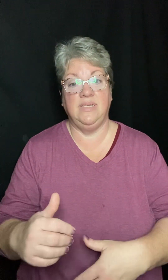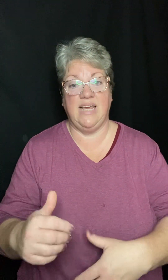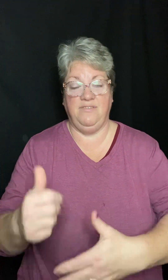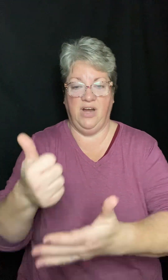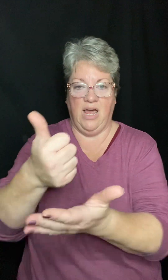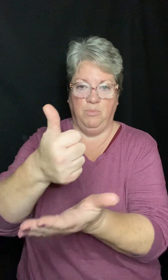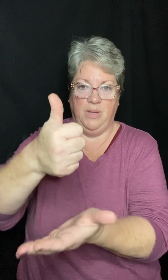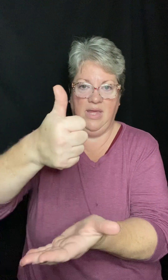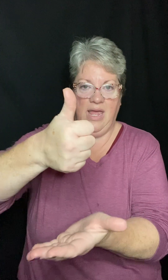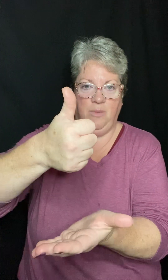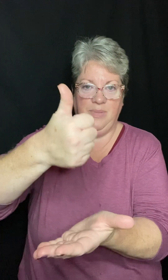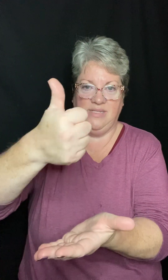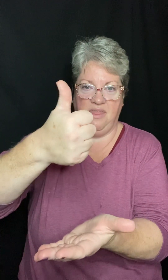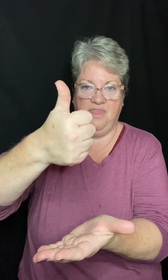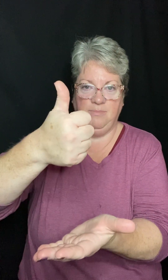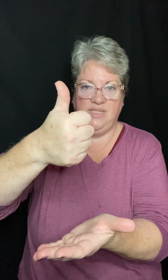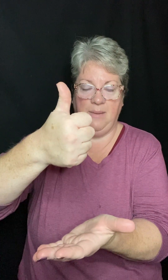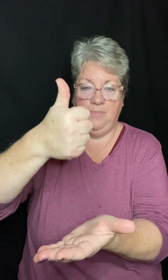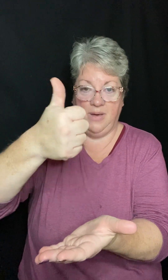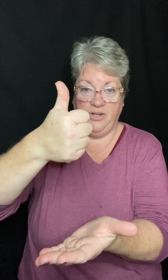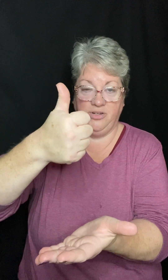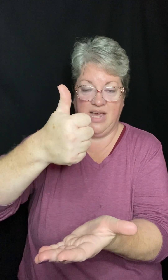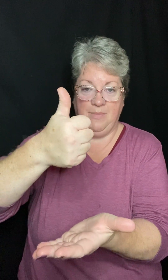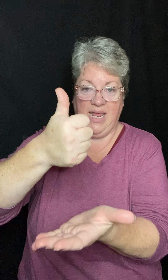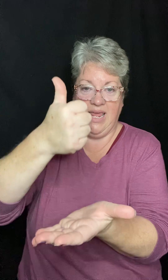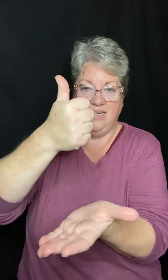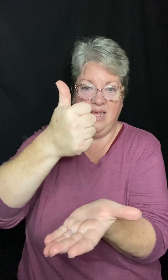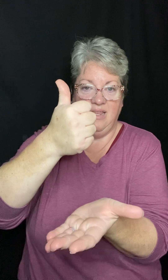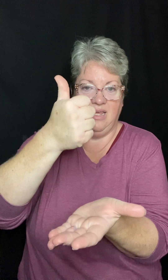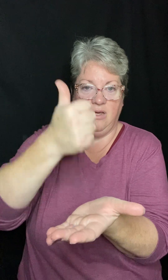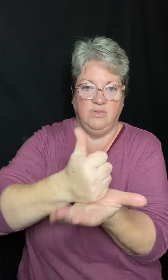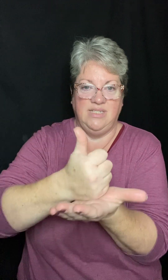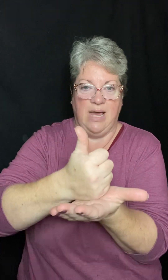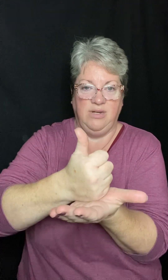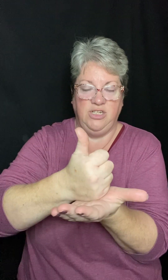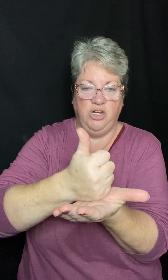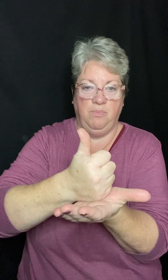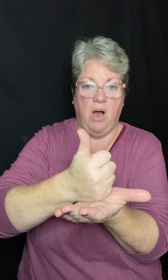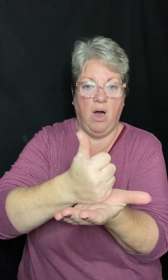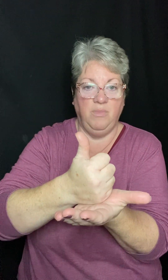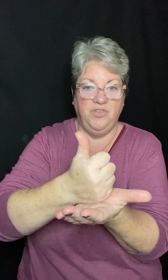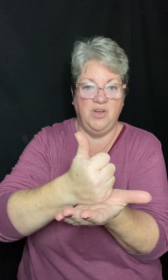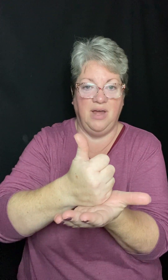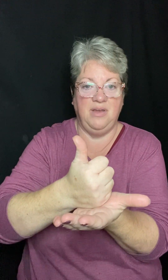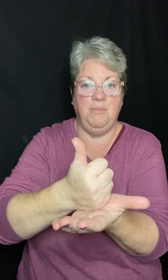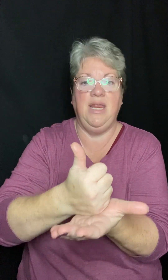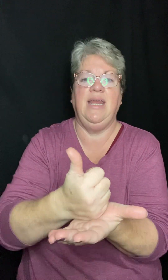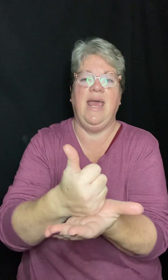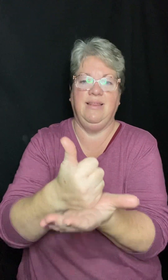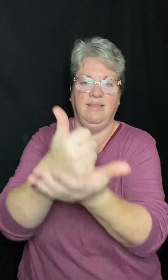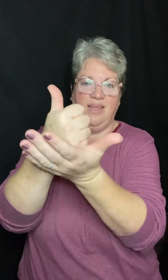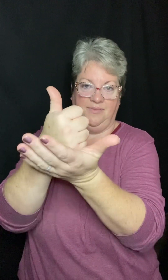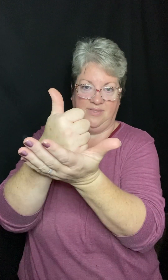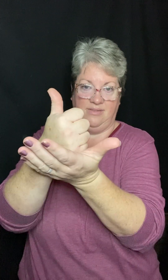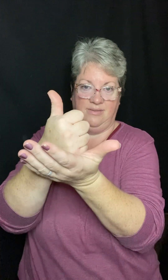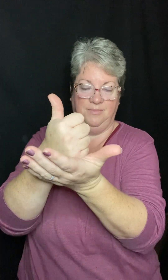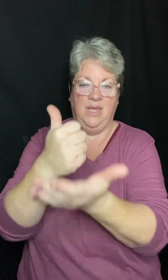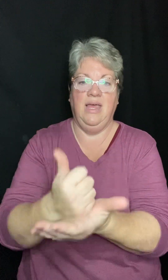sign for help. Help is a thumbs up on your dominant hand that goes down into your palm of your non-dominant and lifts.